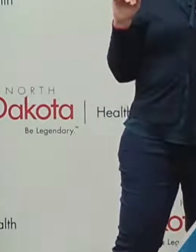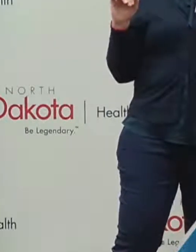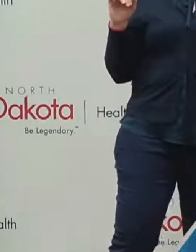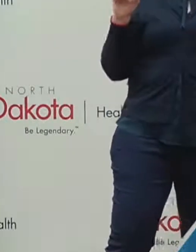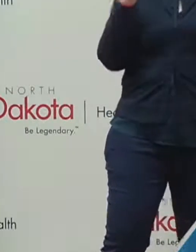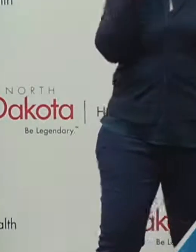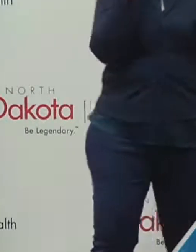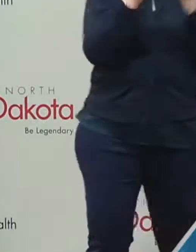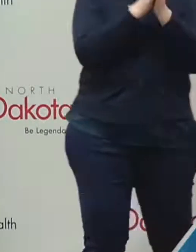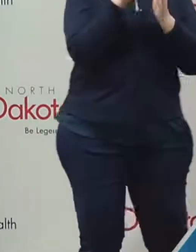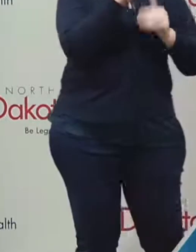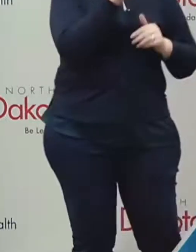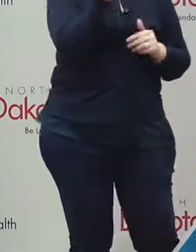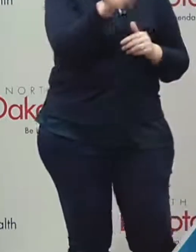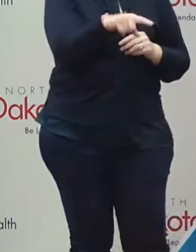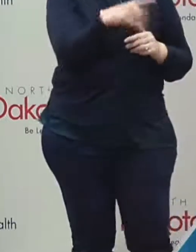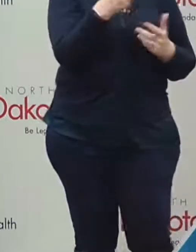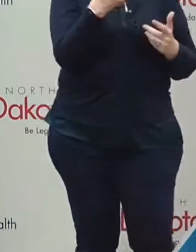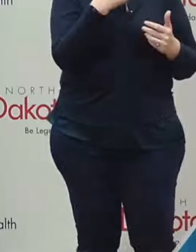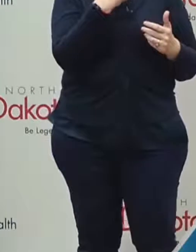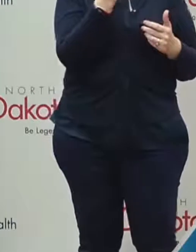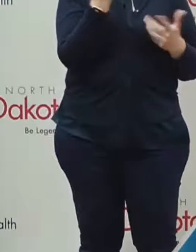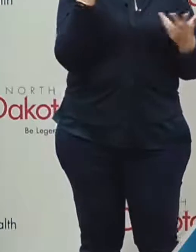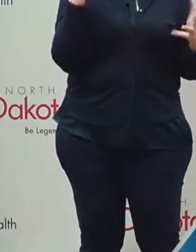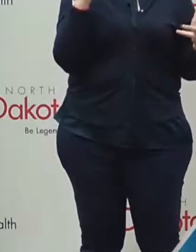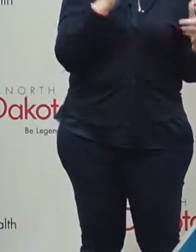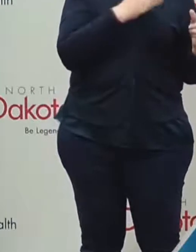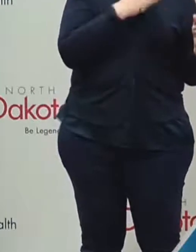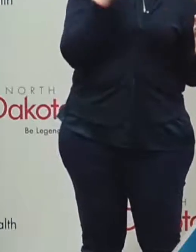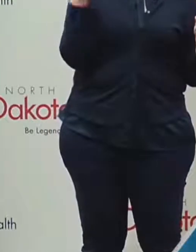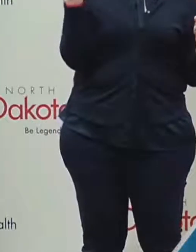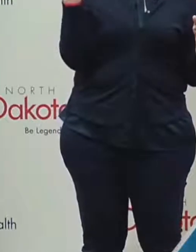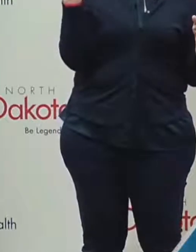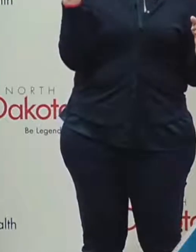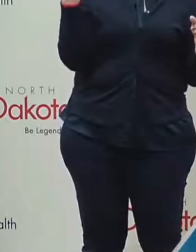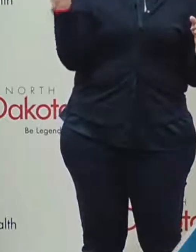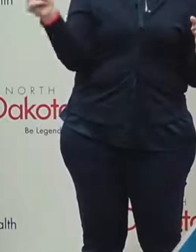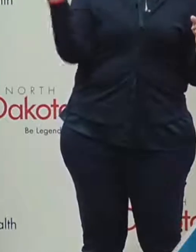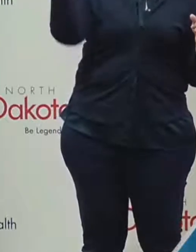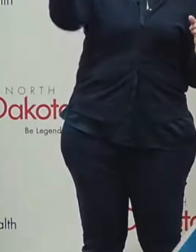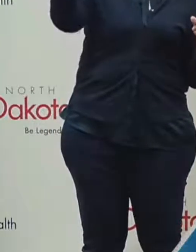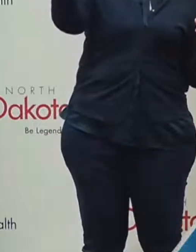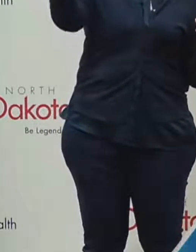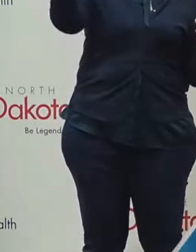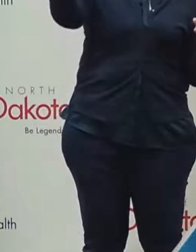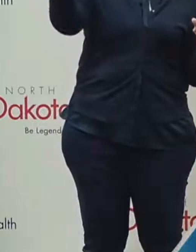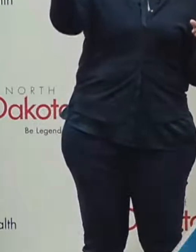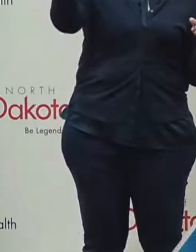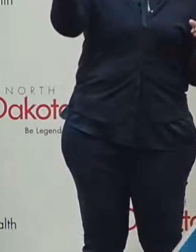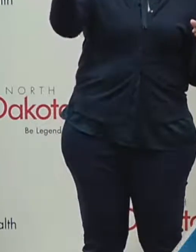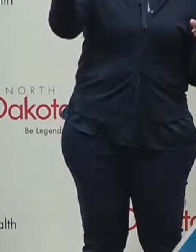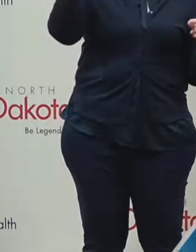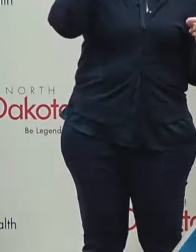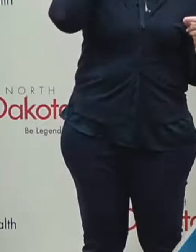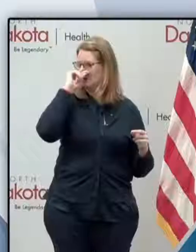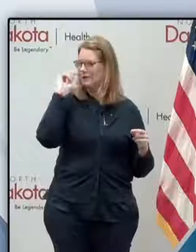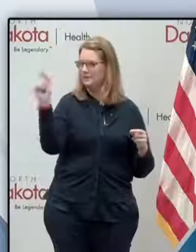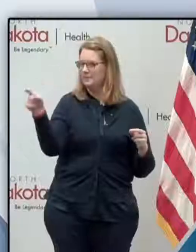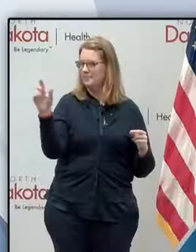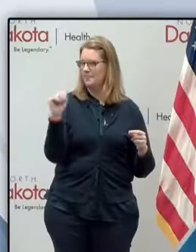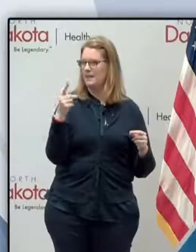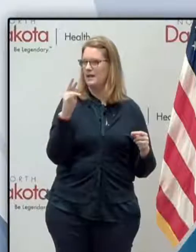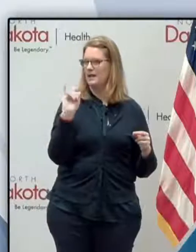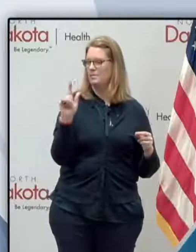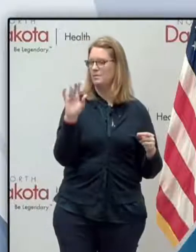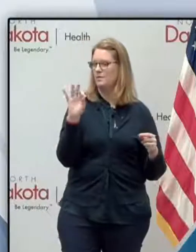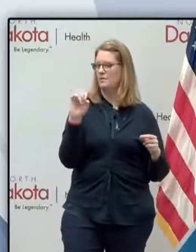ask you. Okay, you got one there. I said I'm going online, and then in the back after that, we'll go online and then to the back. April